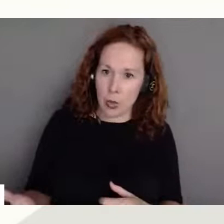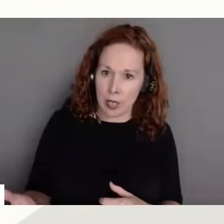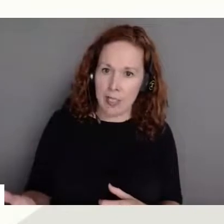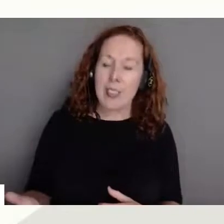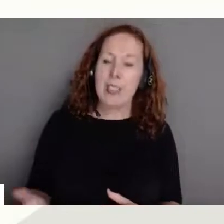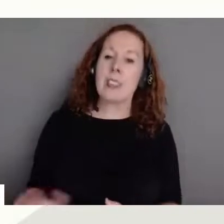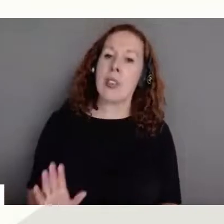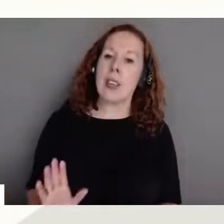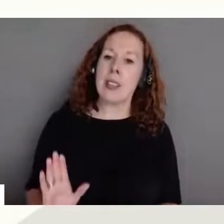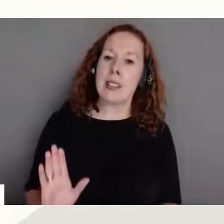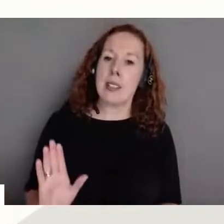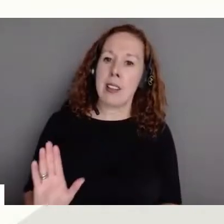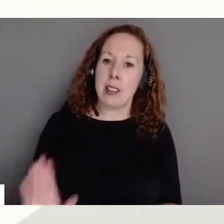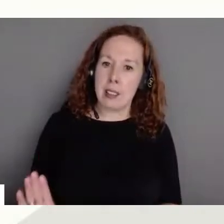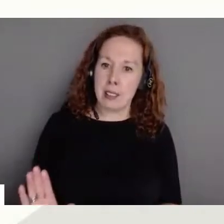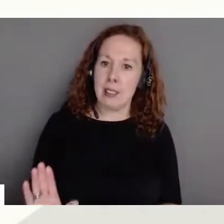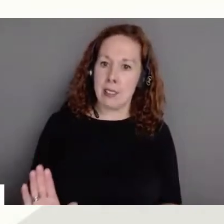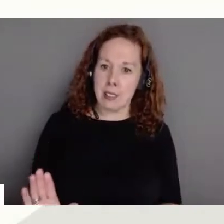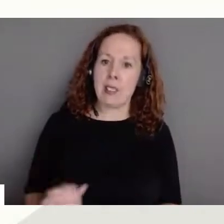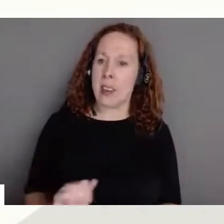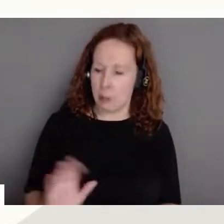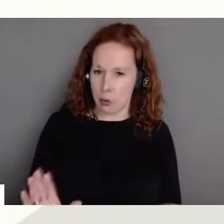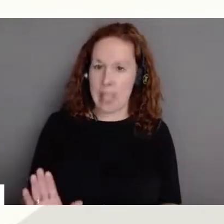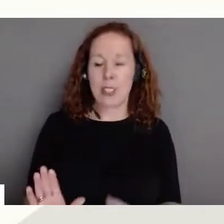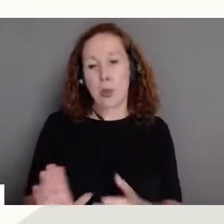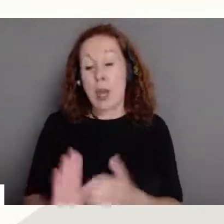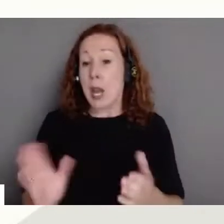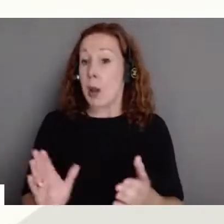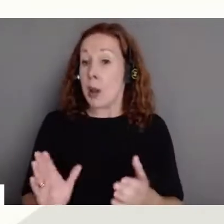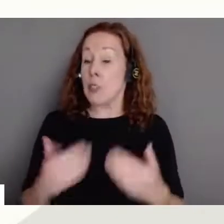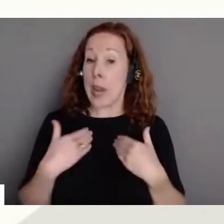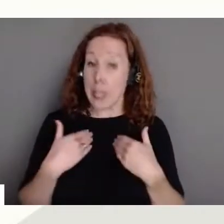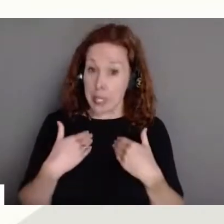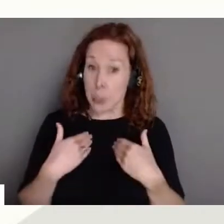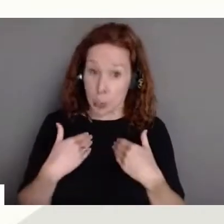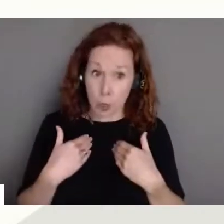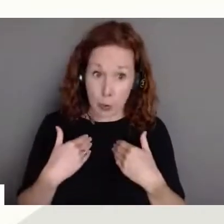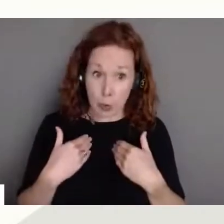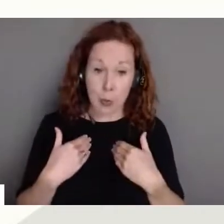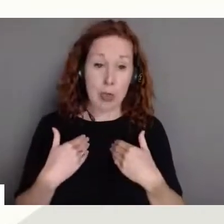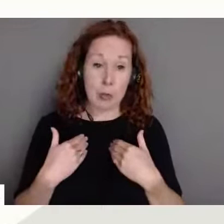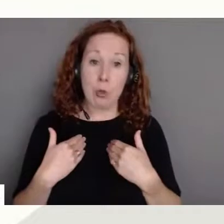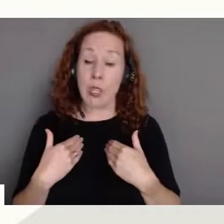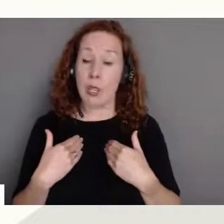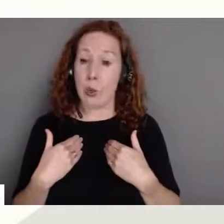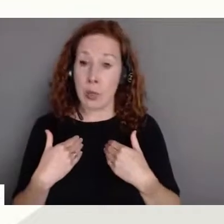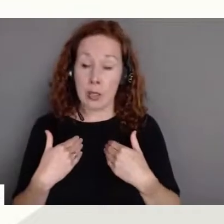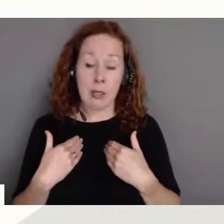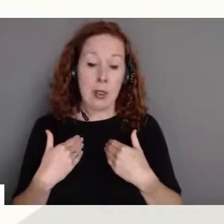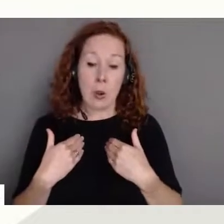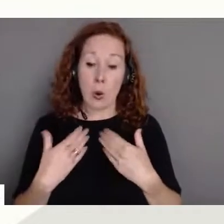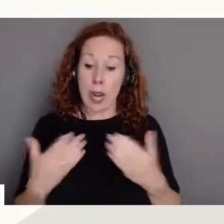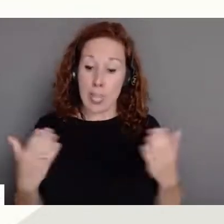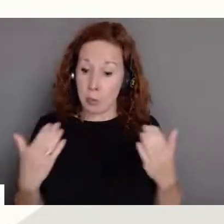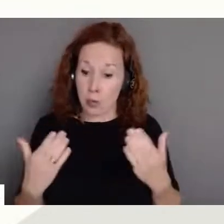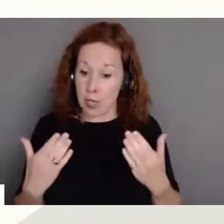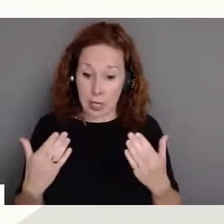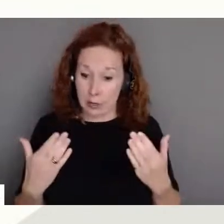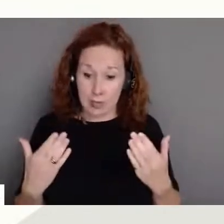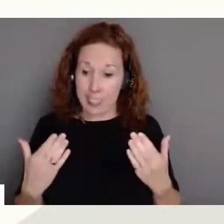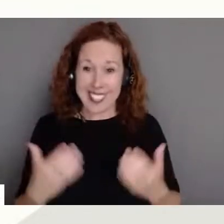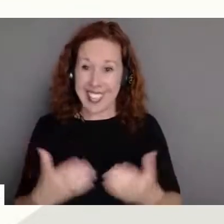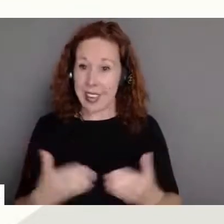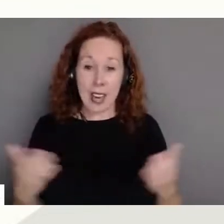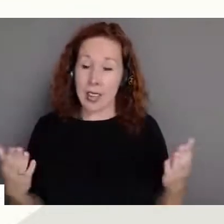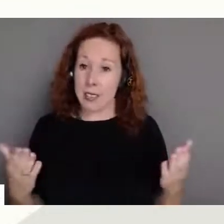movie Coda." So then yeah, it's them, right? So yeah, so as an interpreter with the movie Coda or any